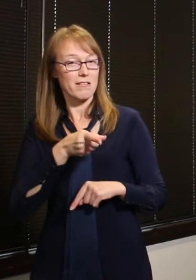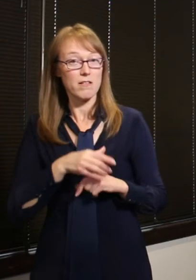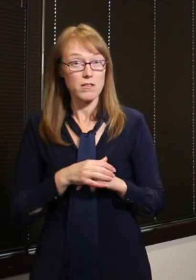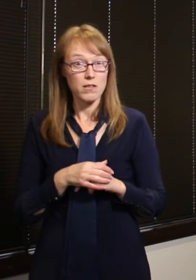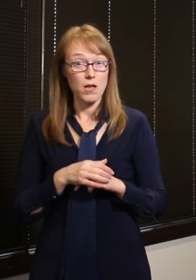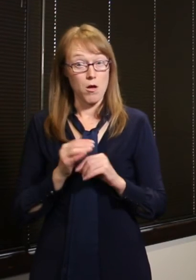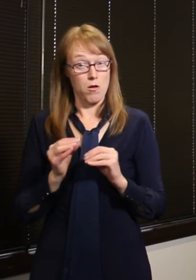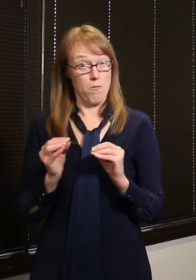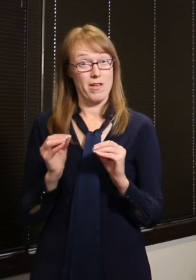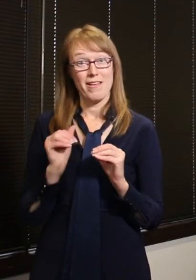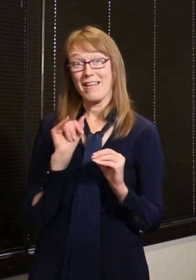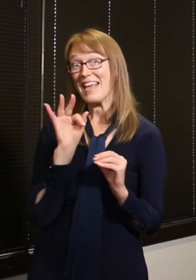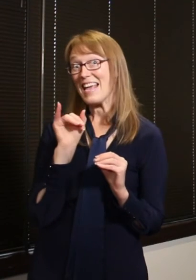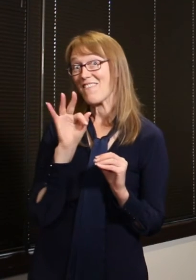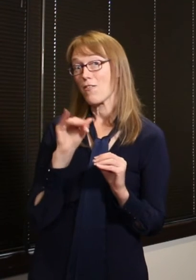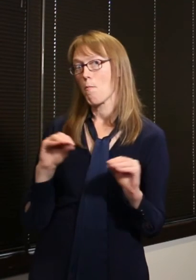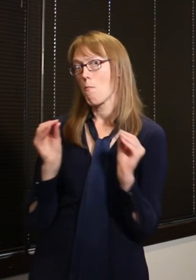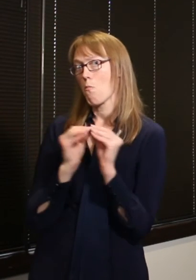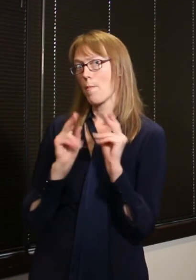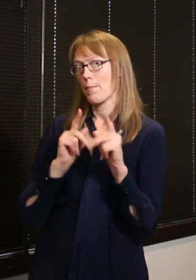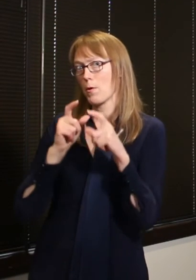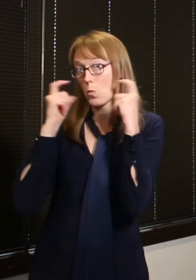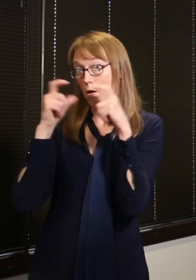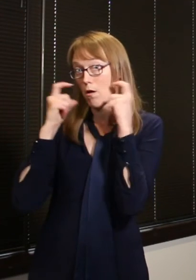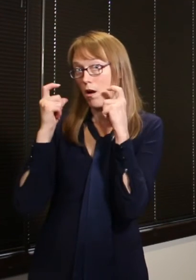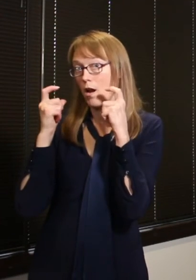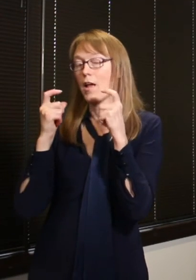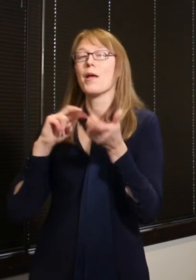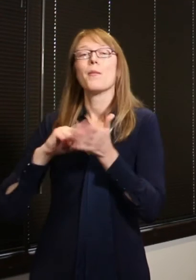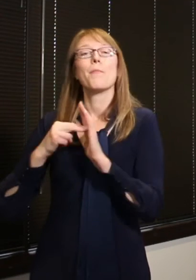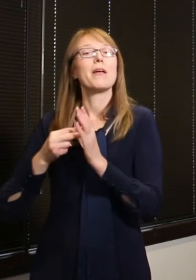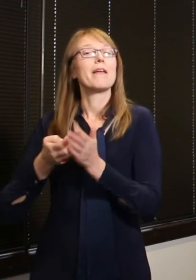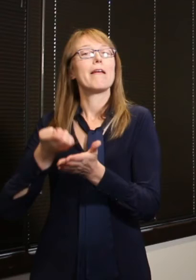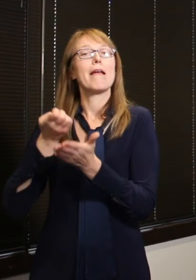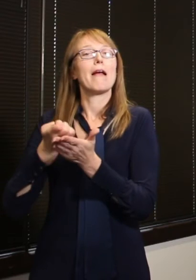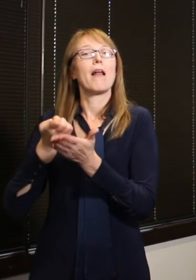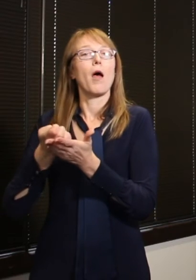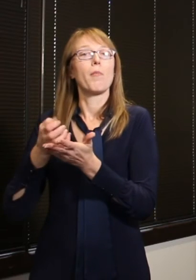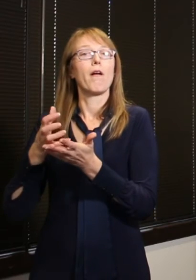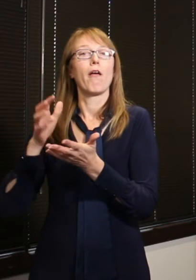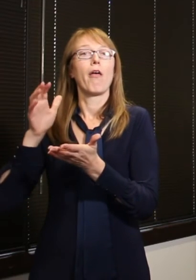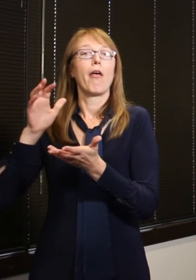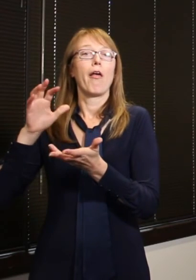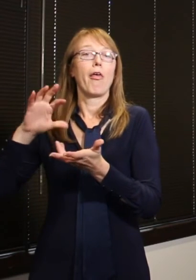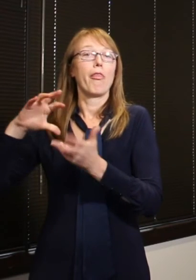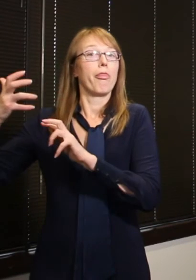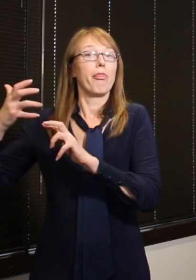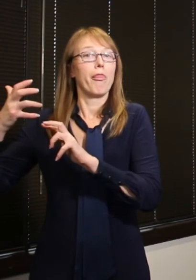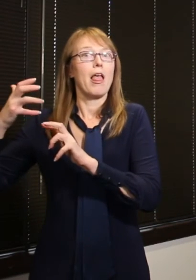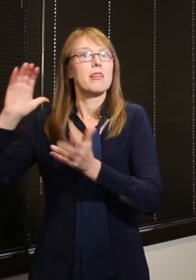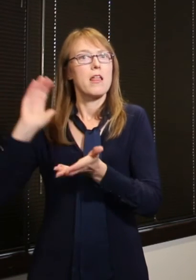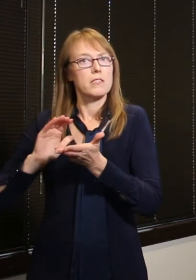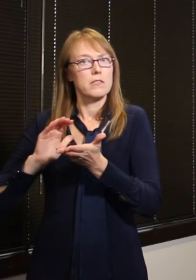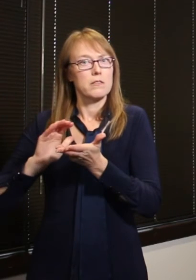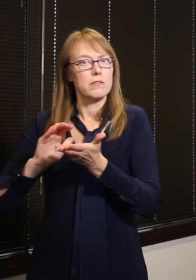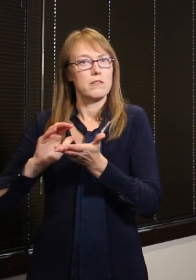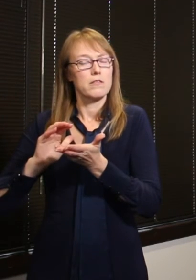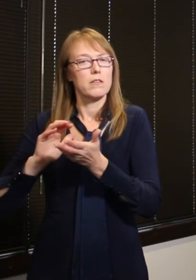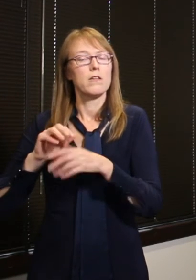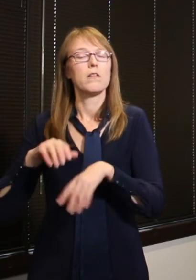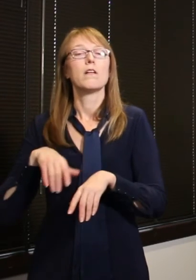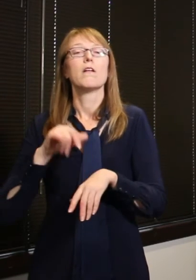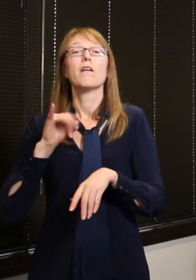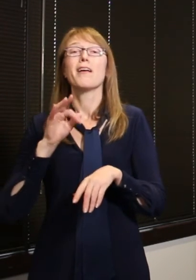saying if less people wear a mask and there's more spread, there's more cases, then you have to take dramatic actions, such as shutting